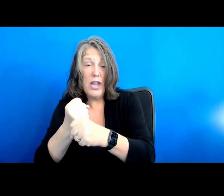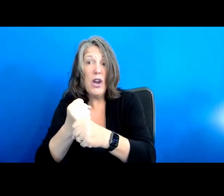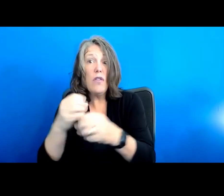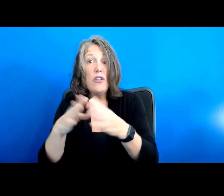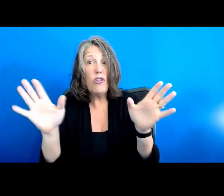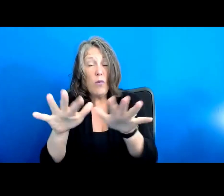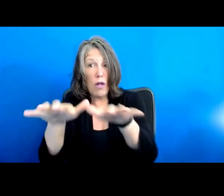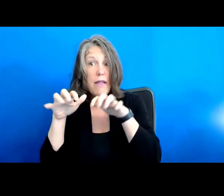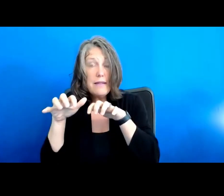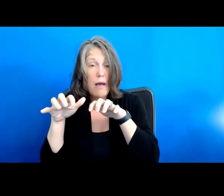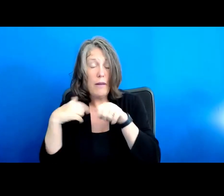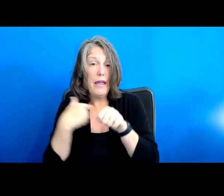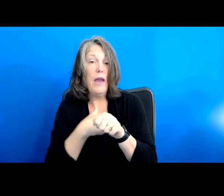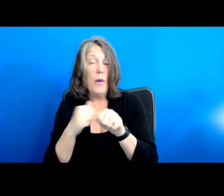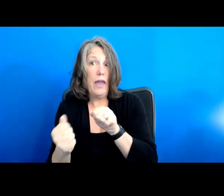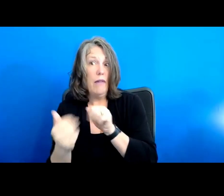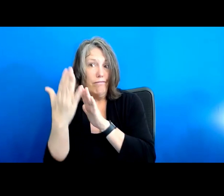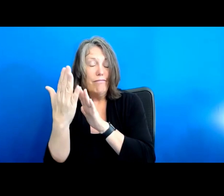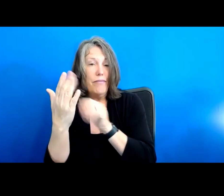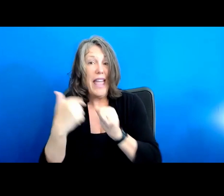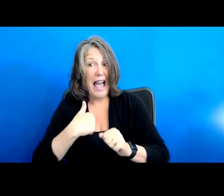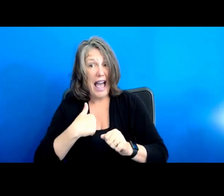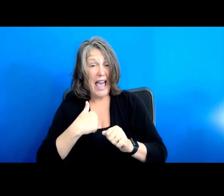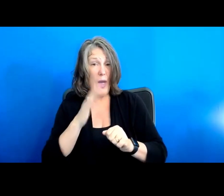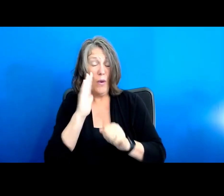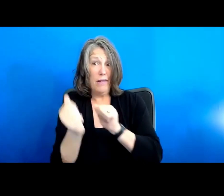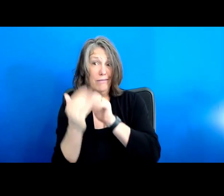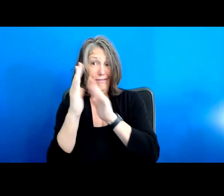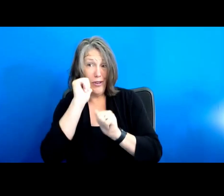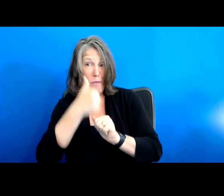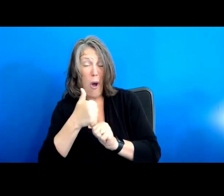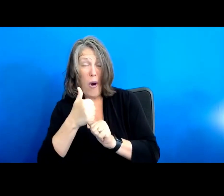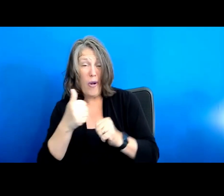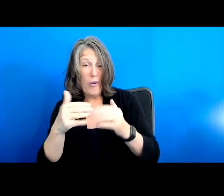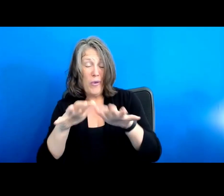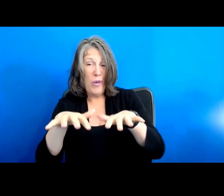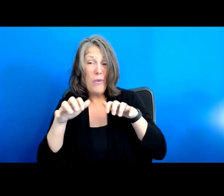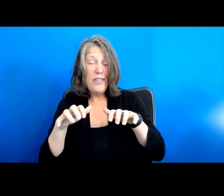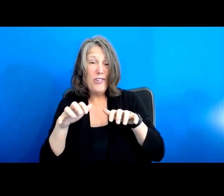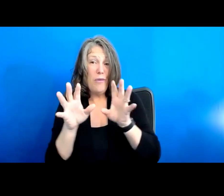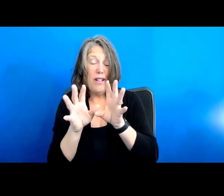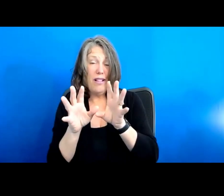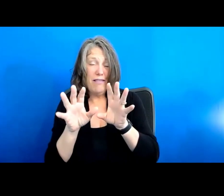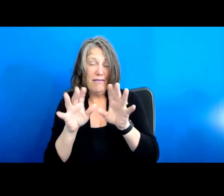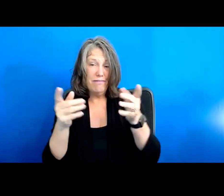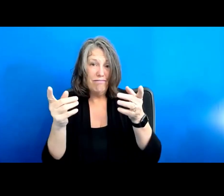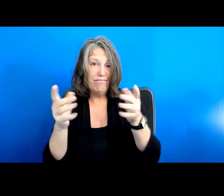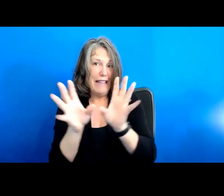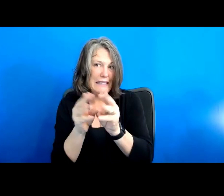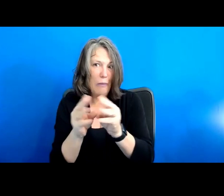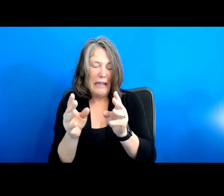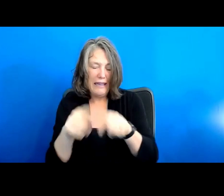Assembly. In fact, I'm appearing before the General Assembly tomorrow to explain our very first thematic